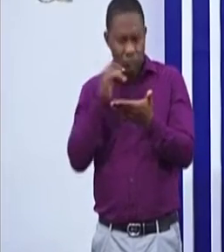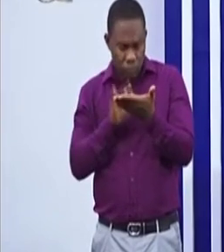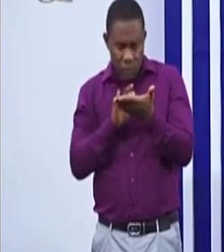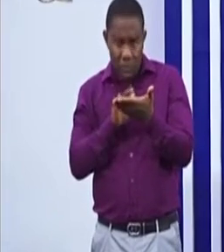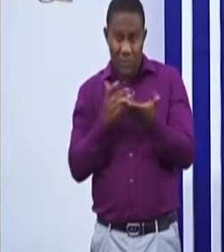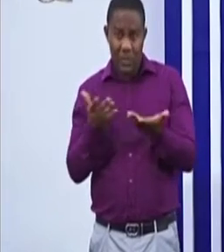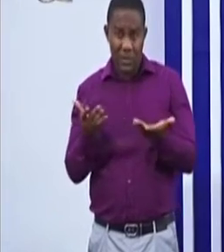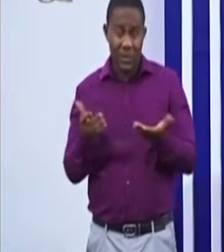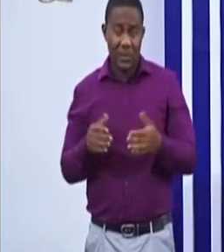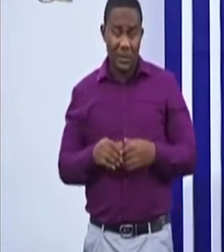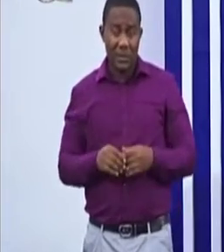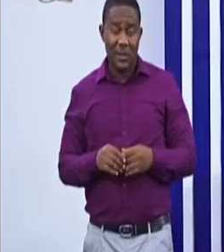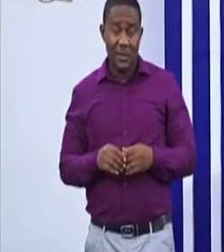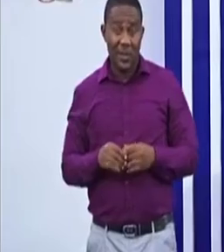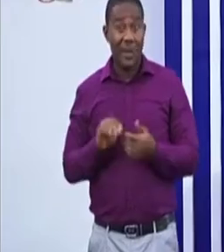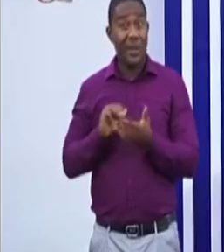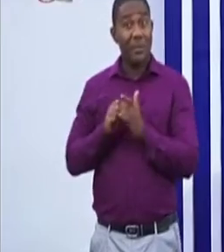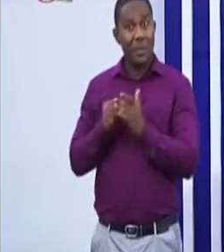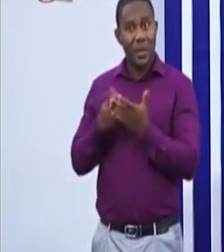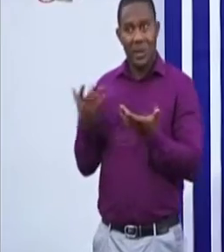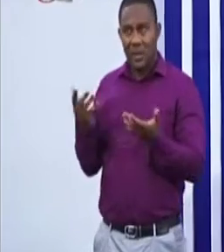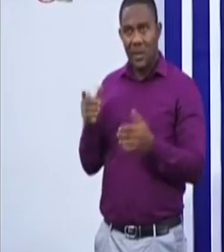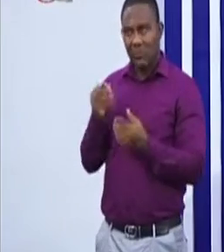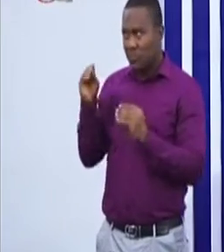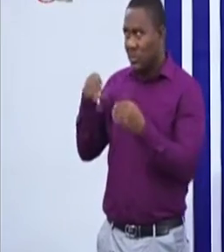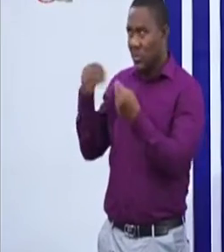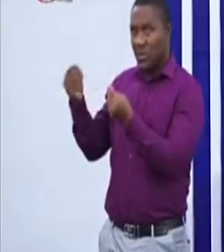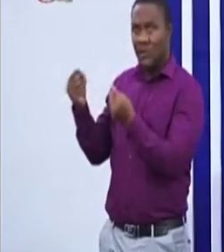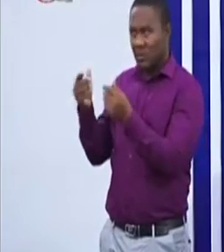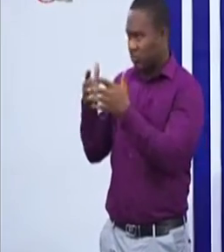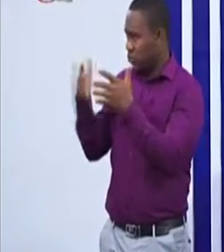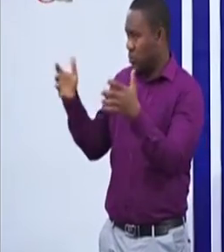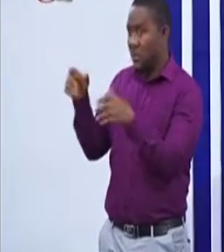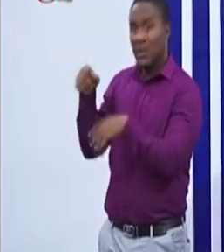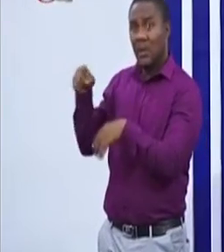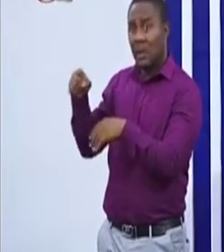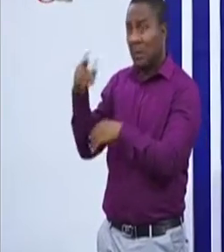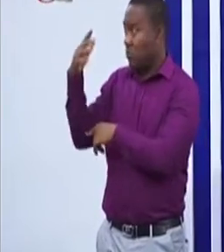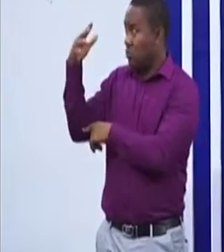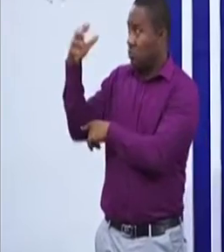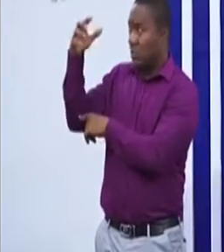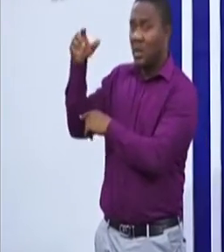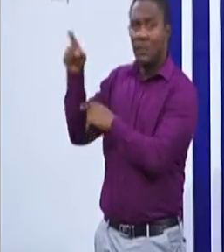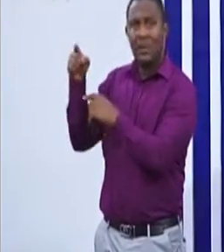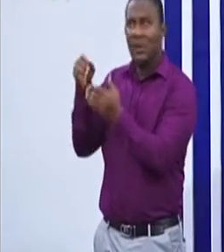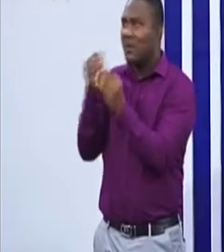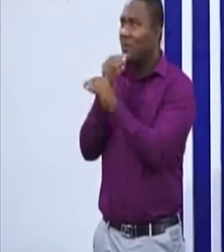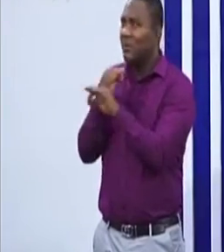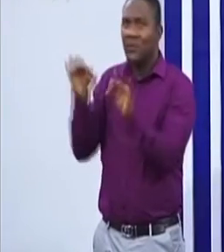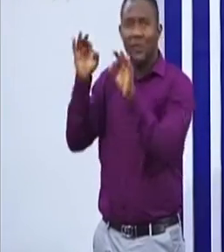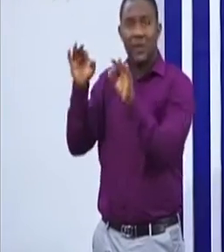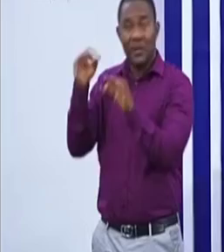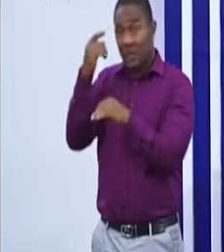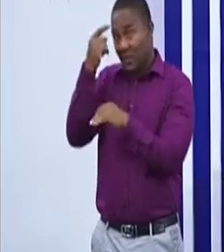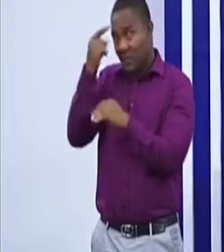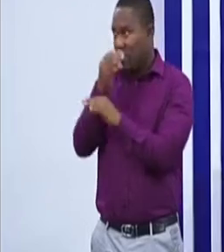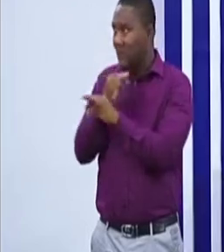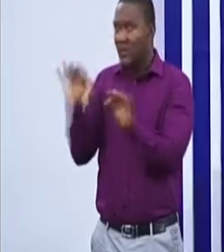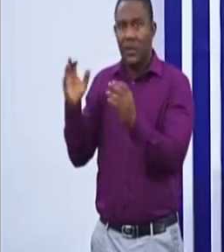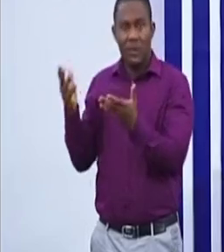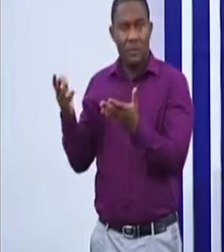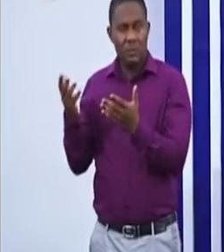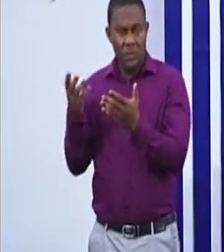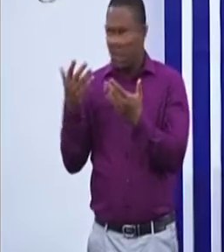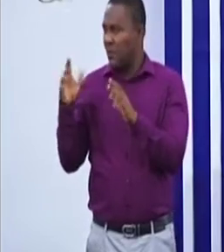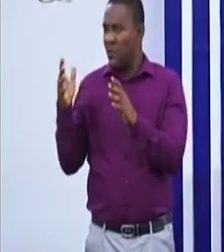give more bandwidth, more spectrum to the telcos during this period for free, and that has been done. Fortunately, we